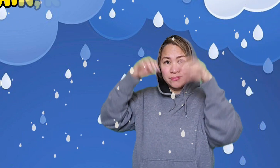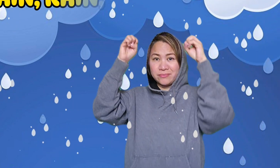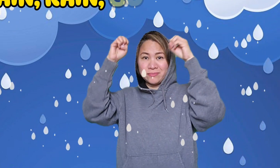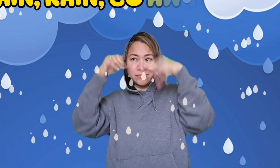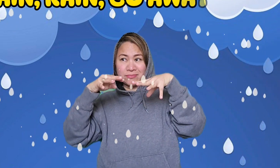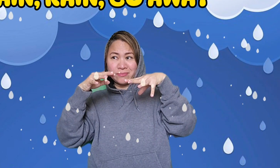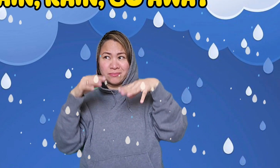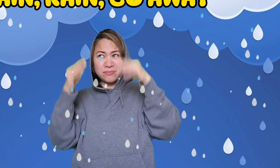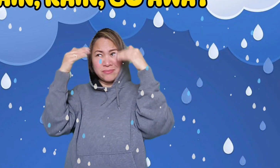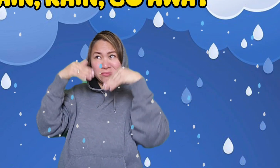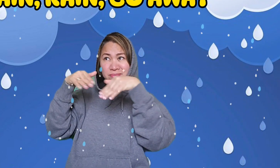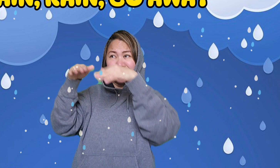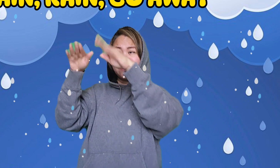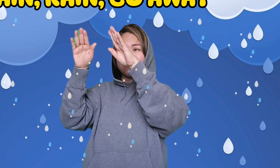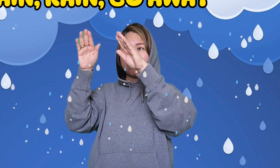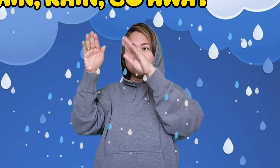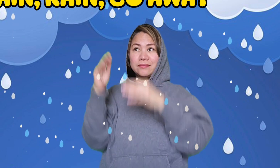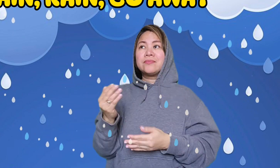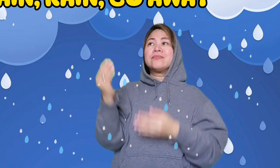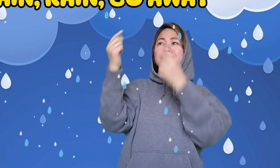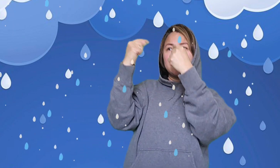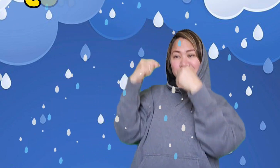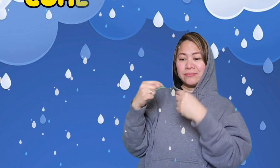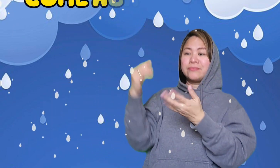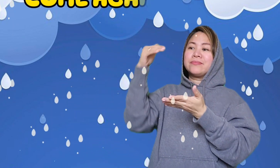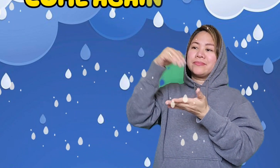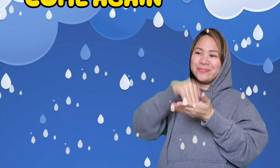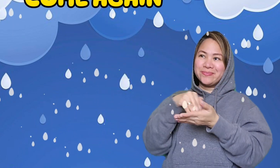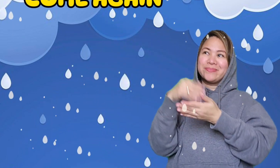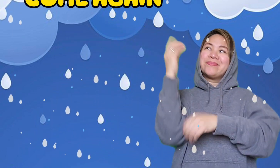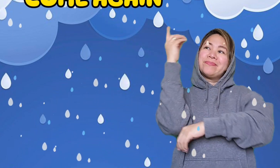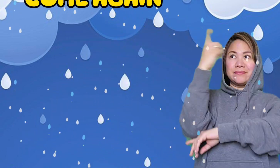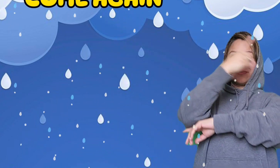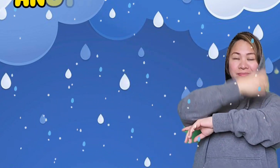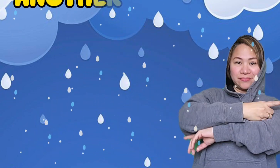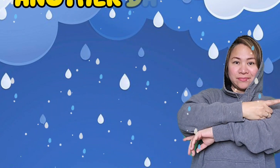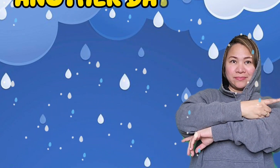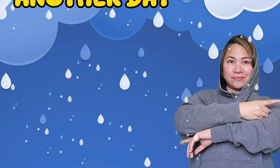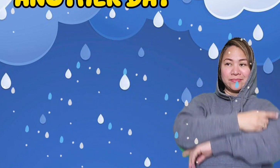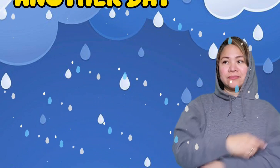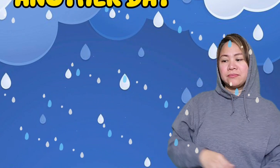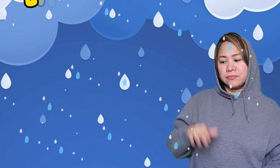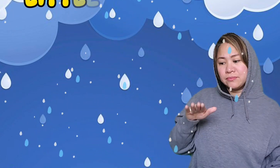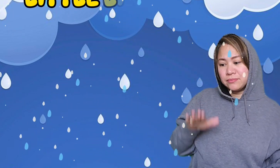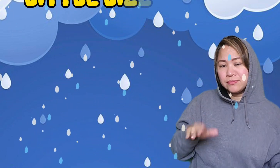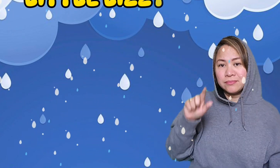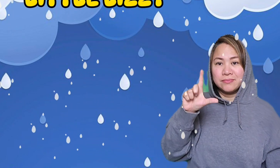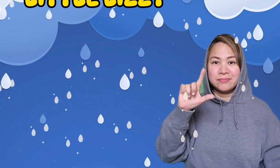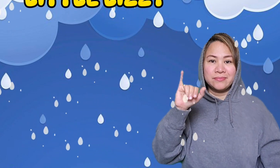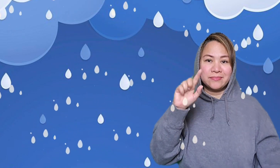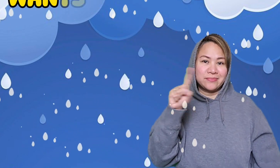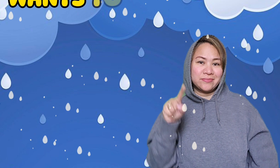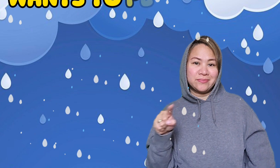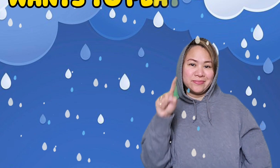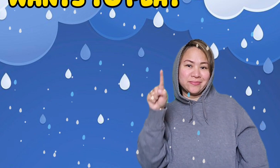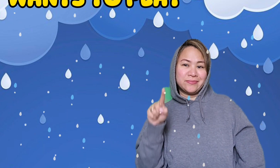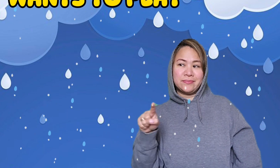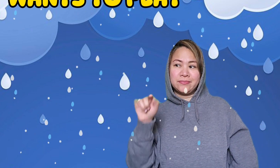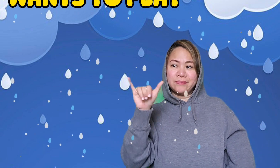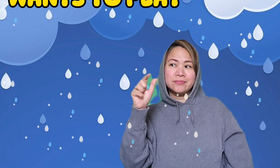rain rain go away come again another day little Lizzy wants to play